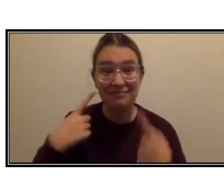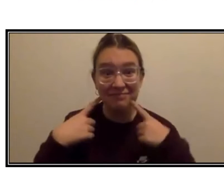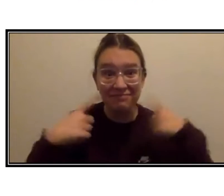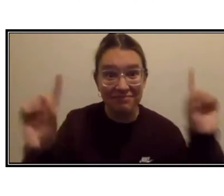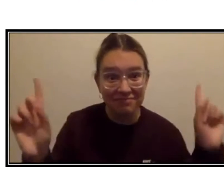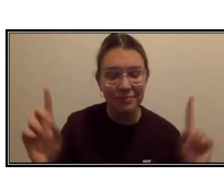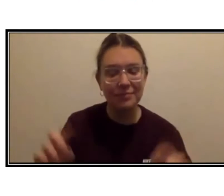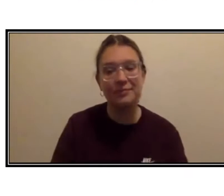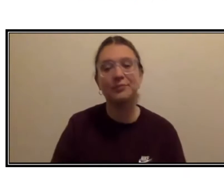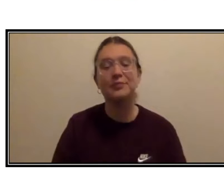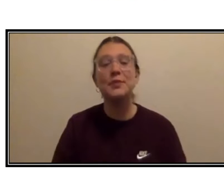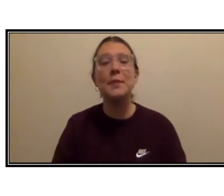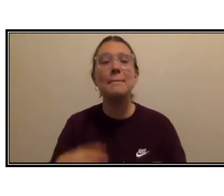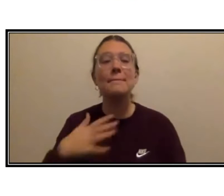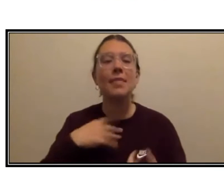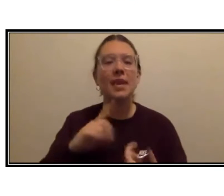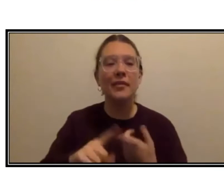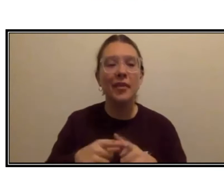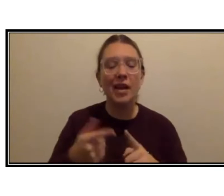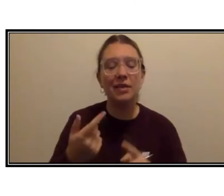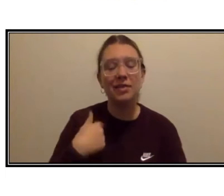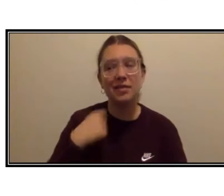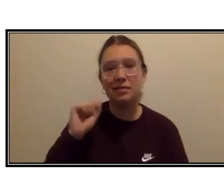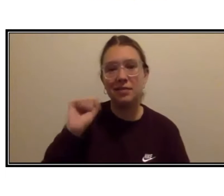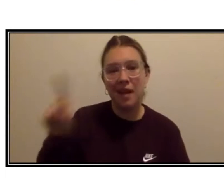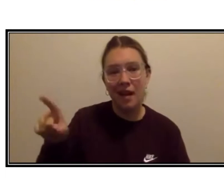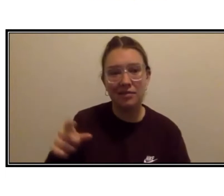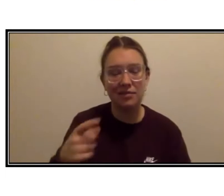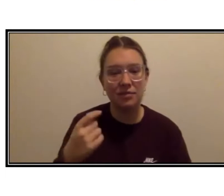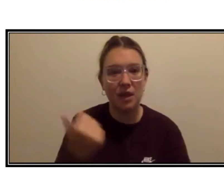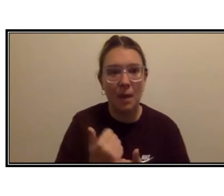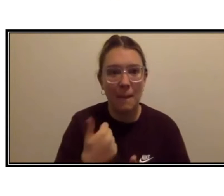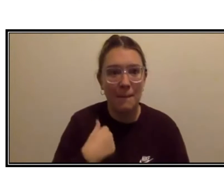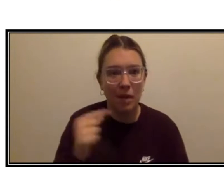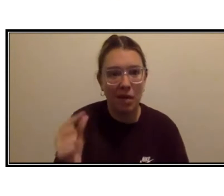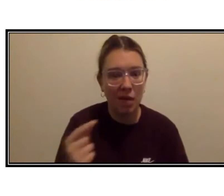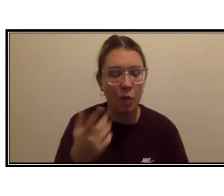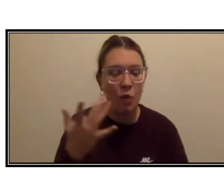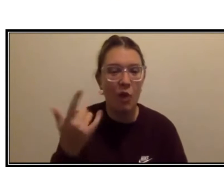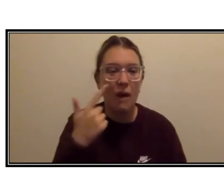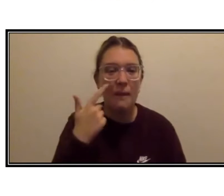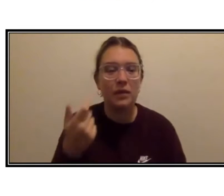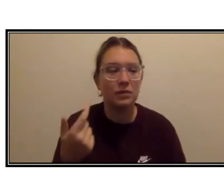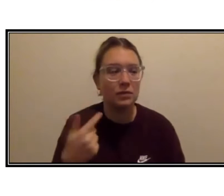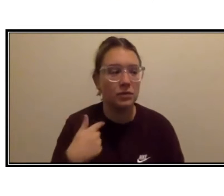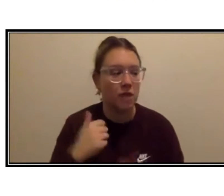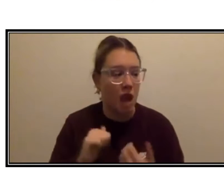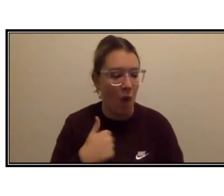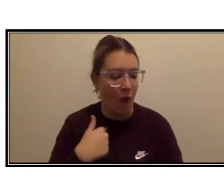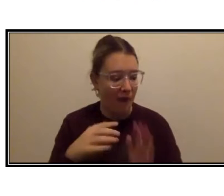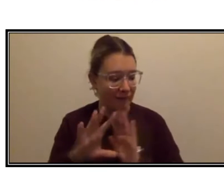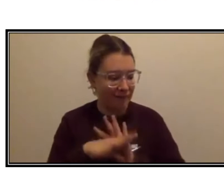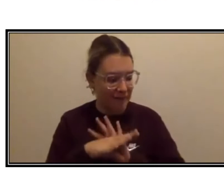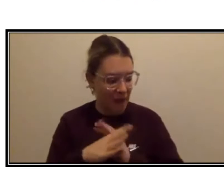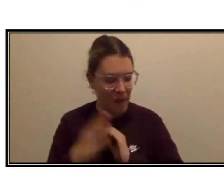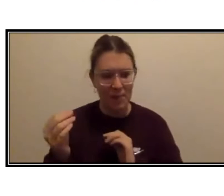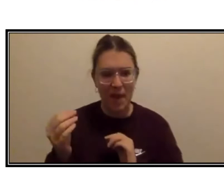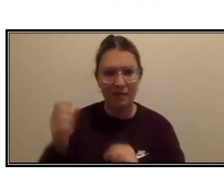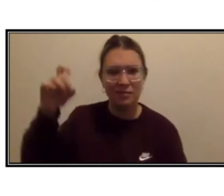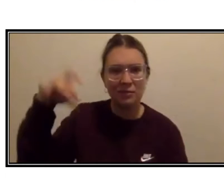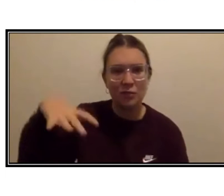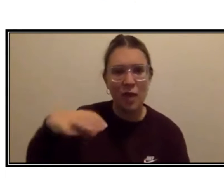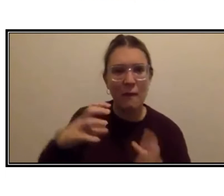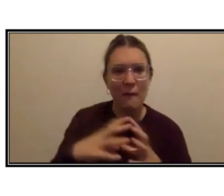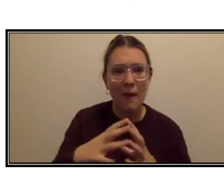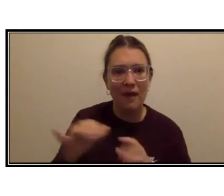Did you see? Isn't that cool? It was successful. My friend asked me to help her.